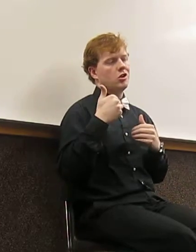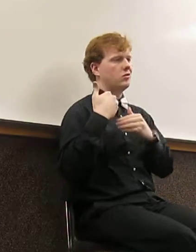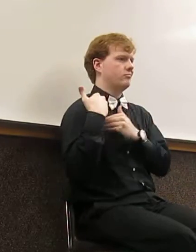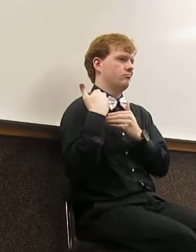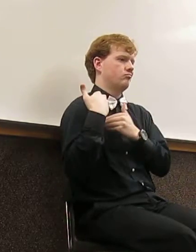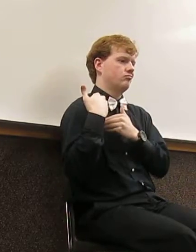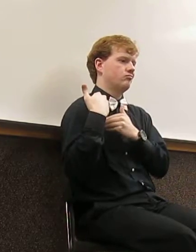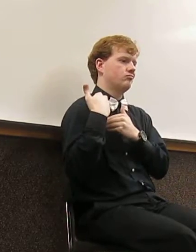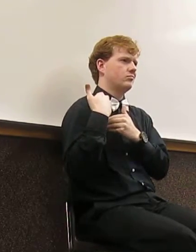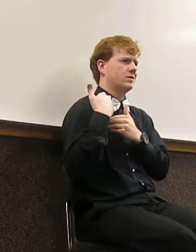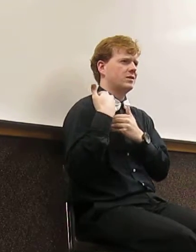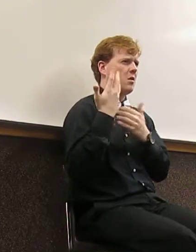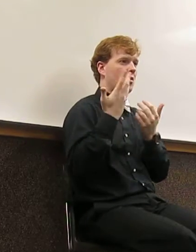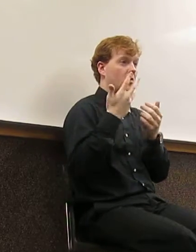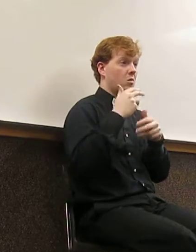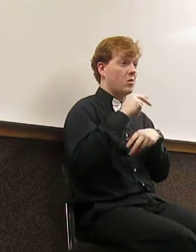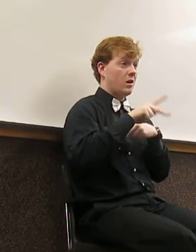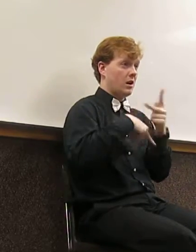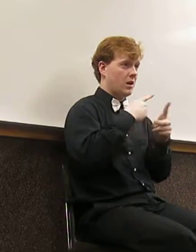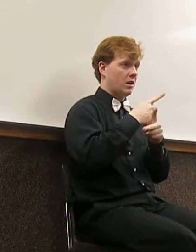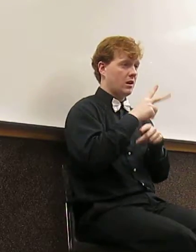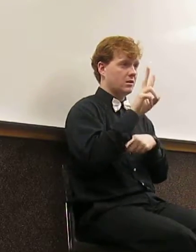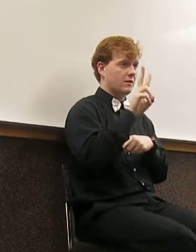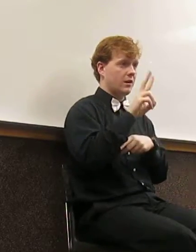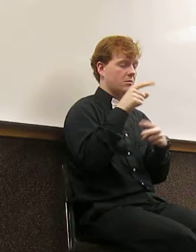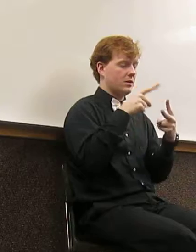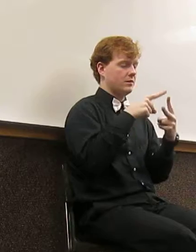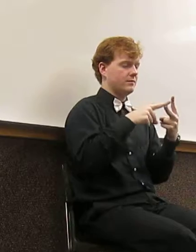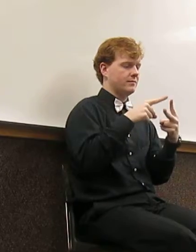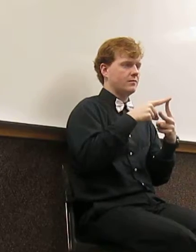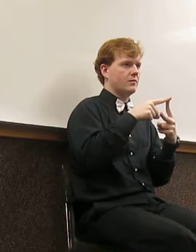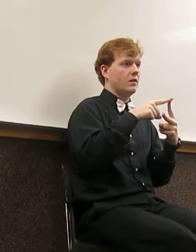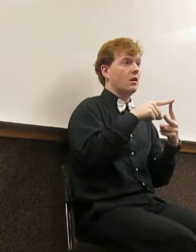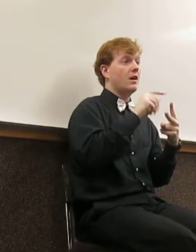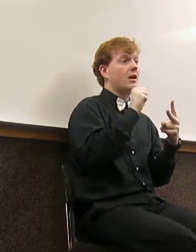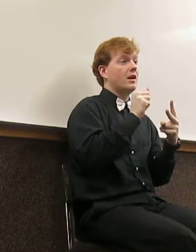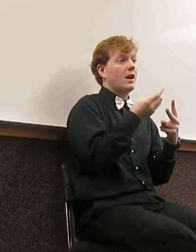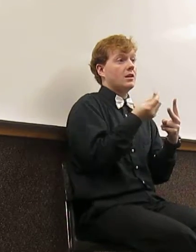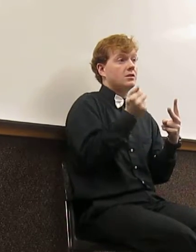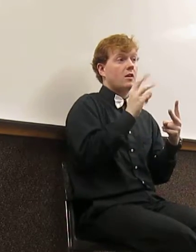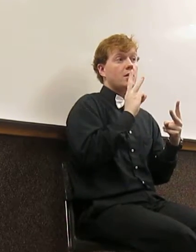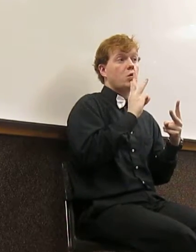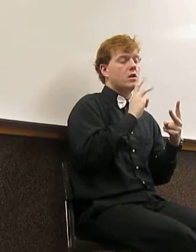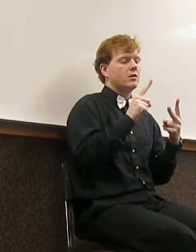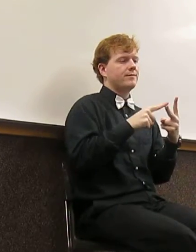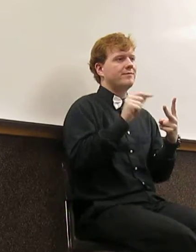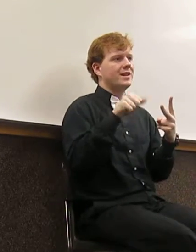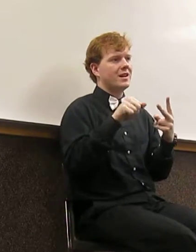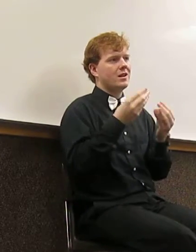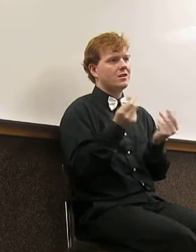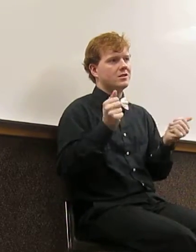Anybody know the two subcategories for vitamins? Yeah? Water soluble and fat soluble. Nice. Water soluble and fat soluble.